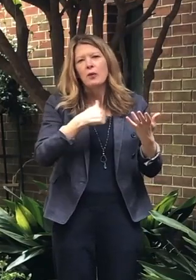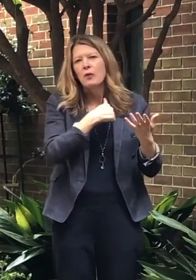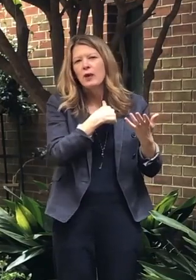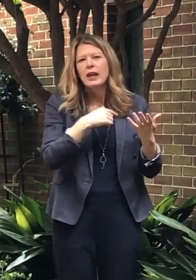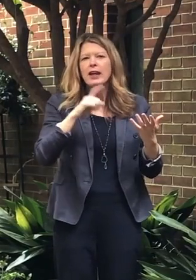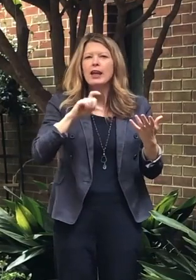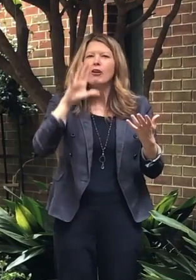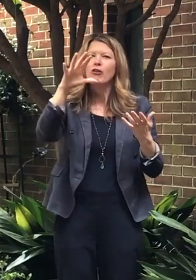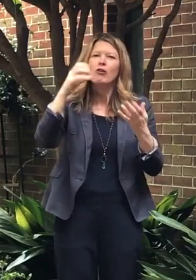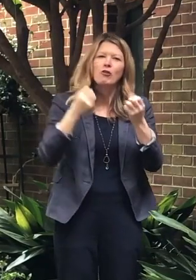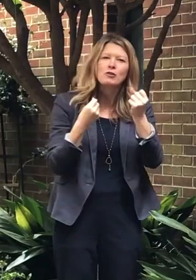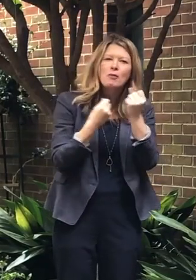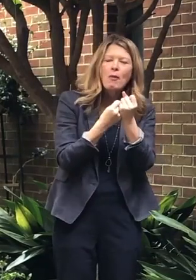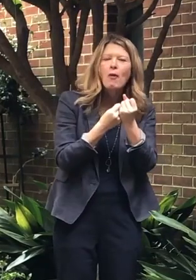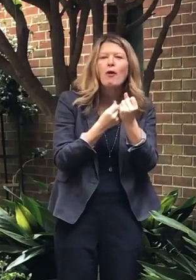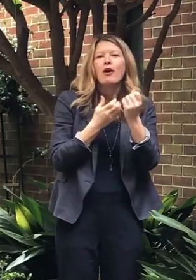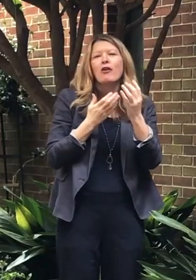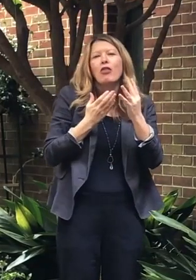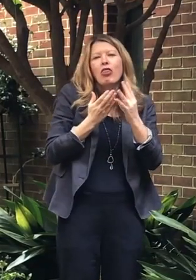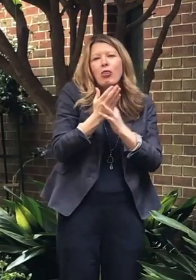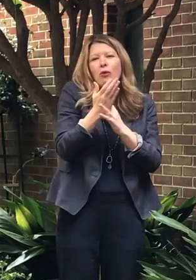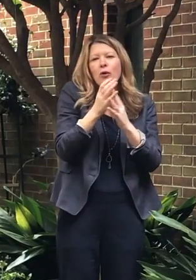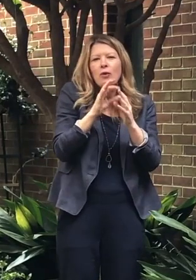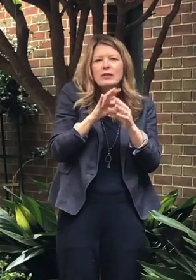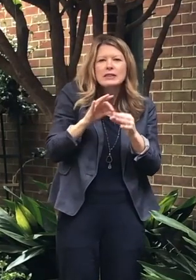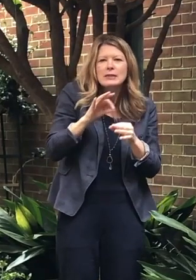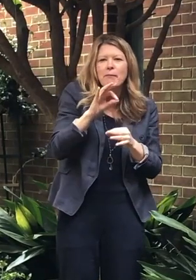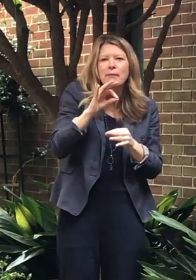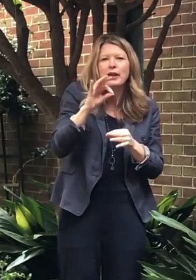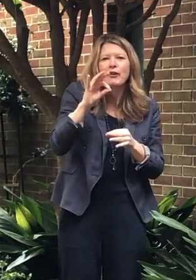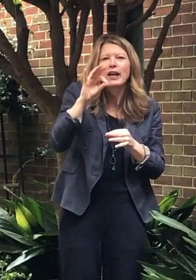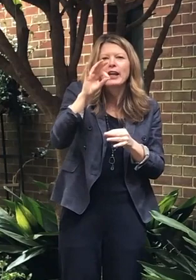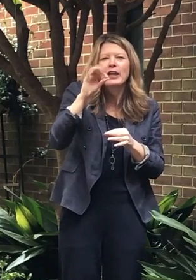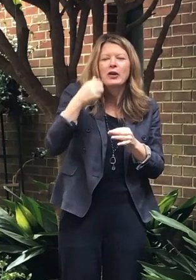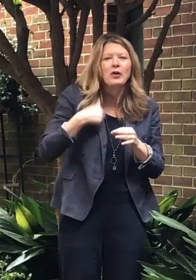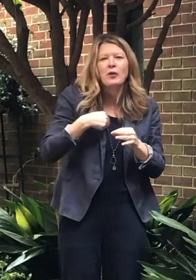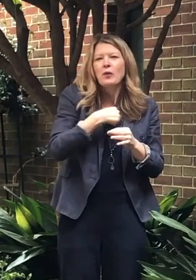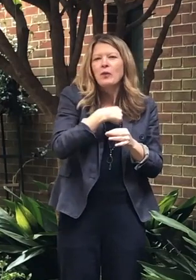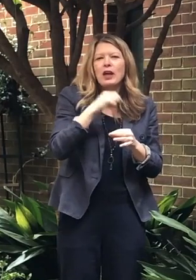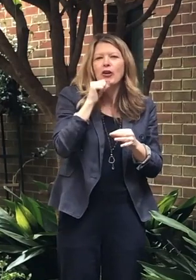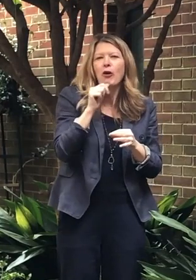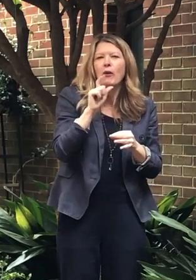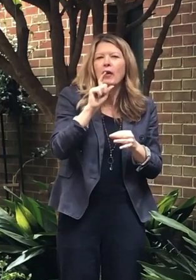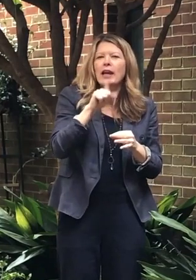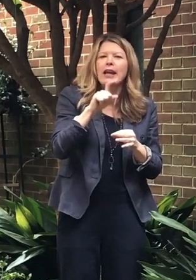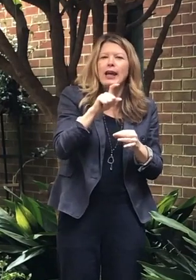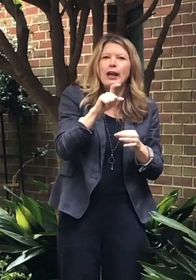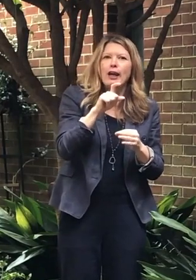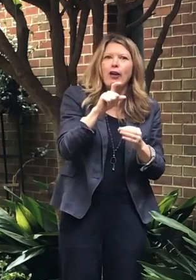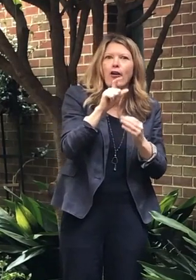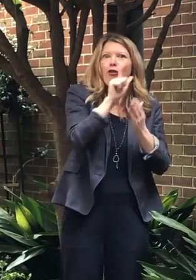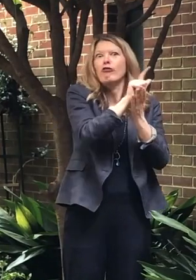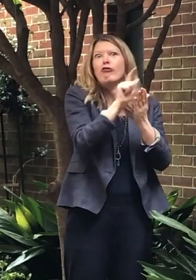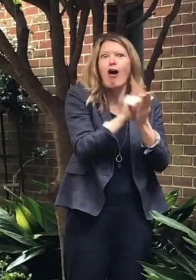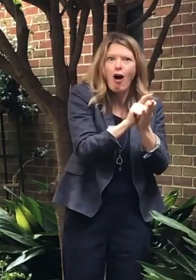but of spirit. For the letter kills, but the spirit gives